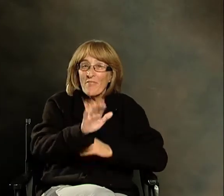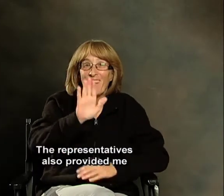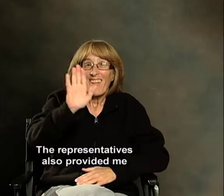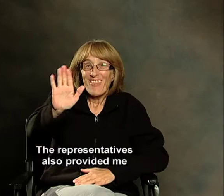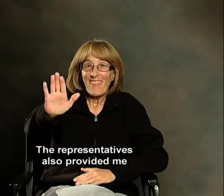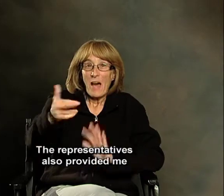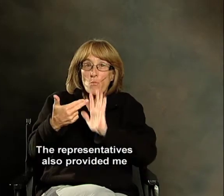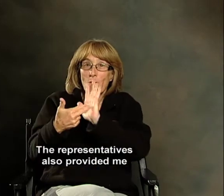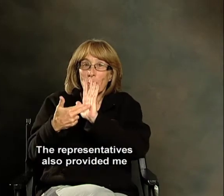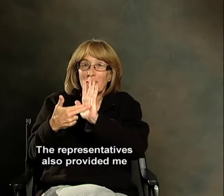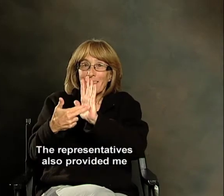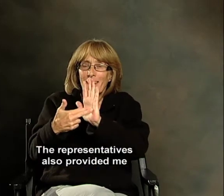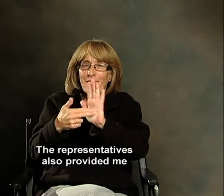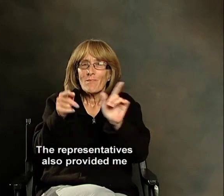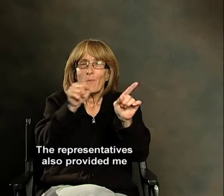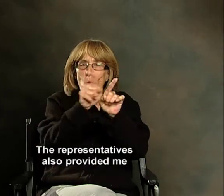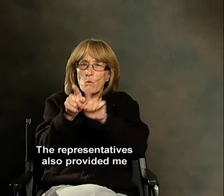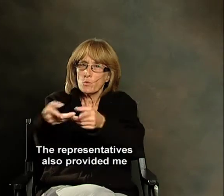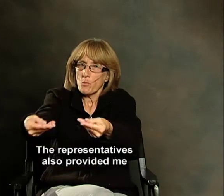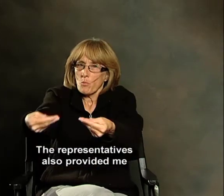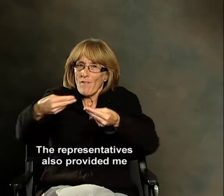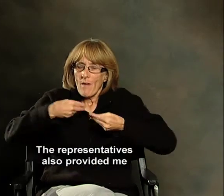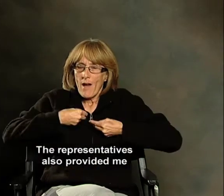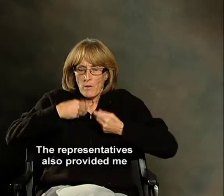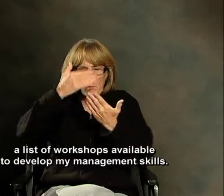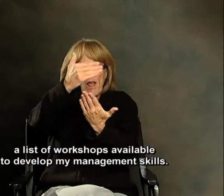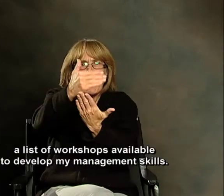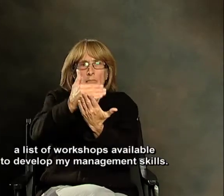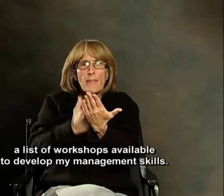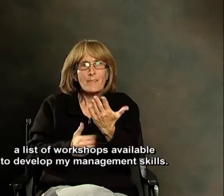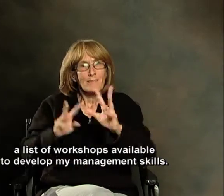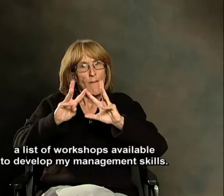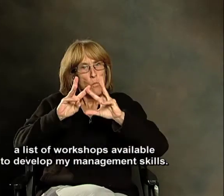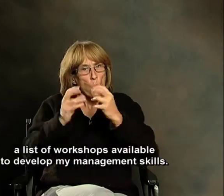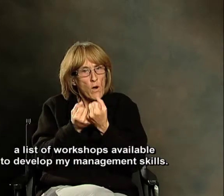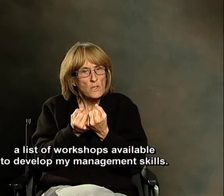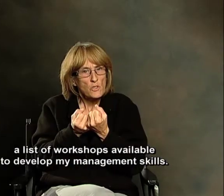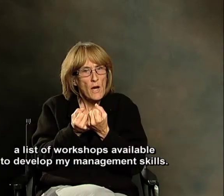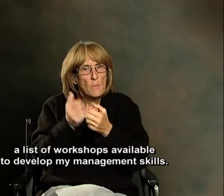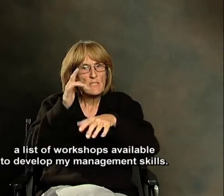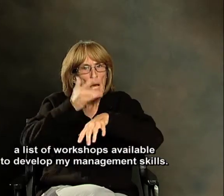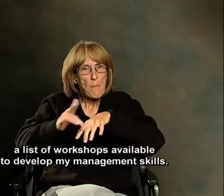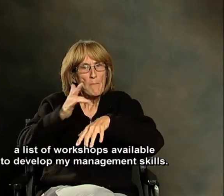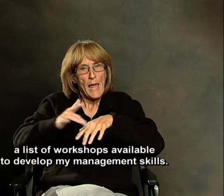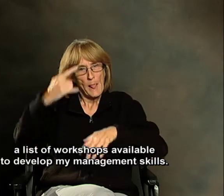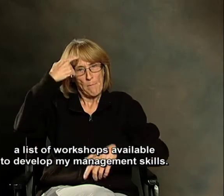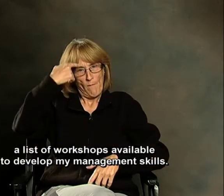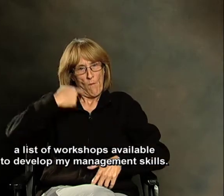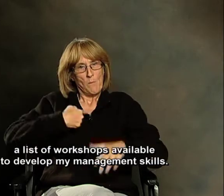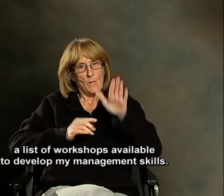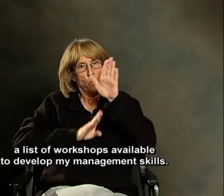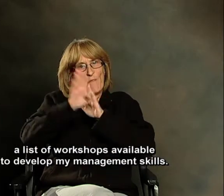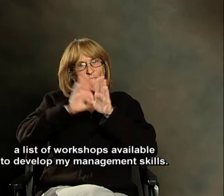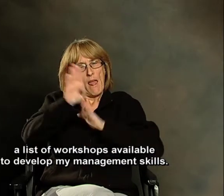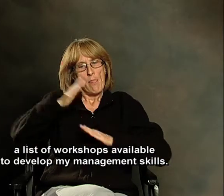The representatives also provided me a list of workshops available to develop my management skills.